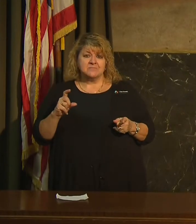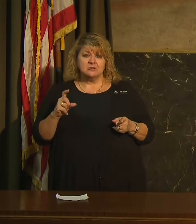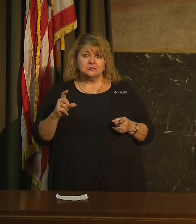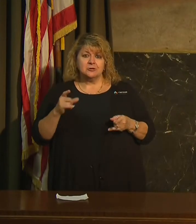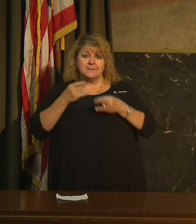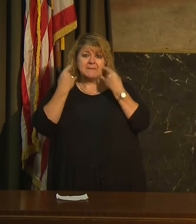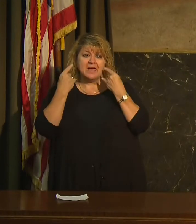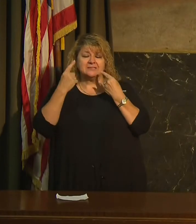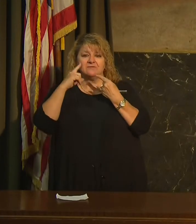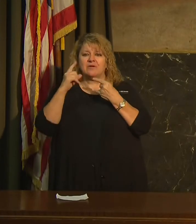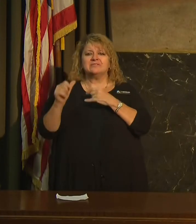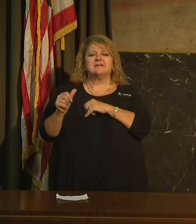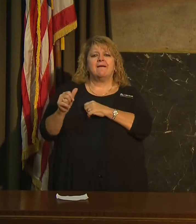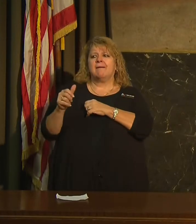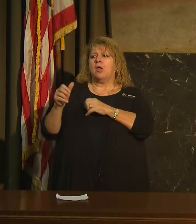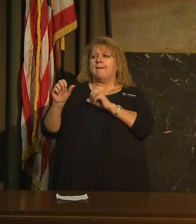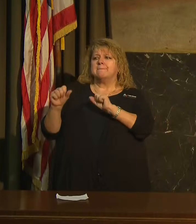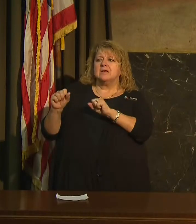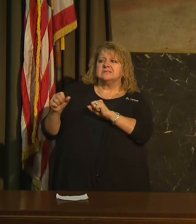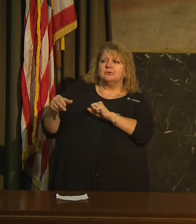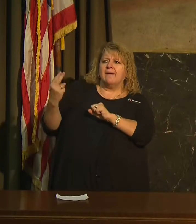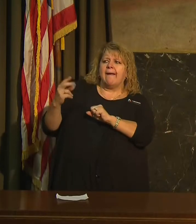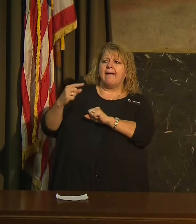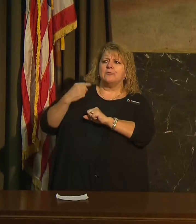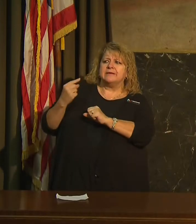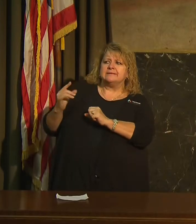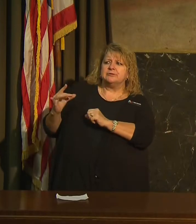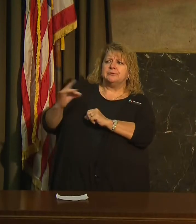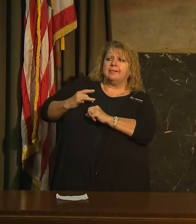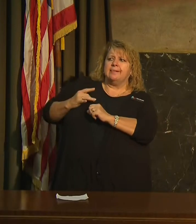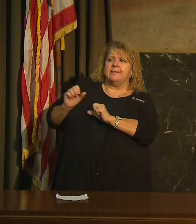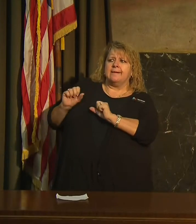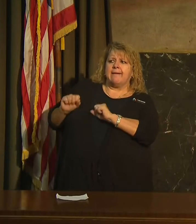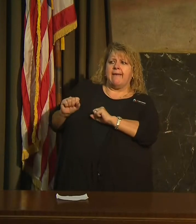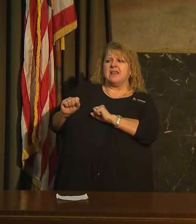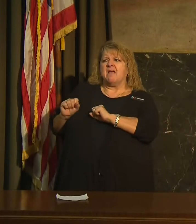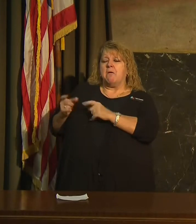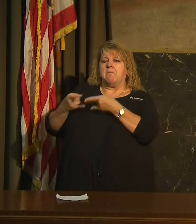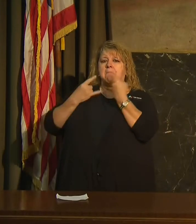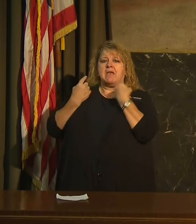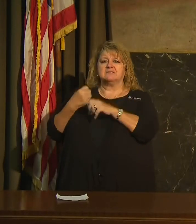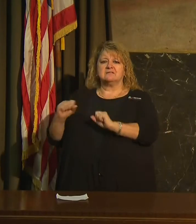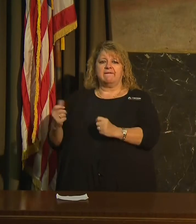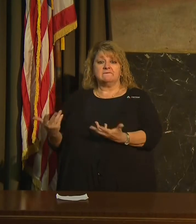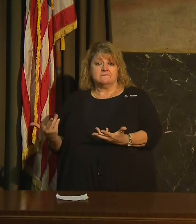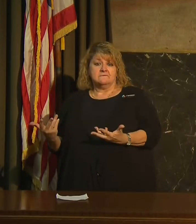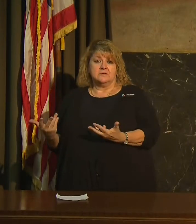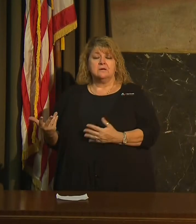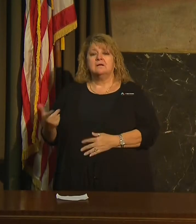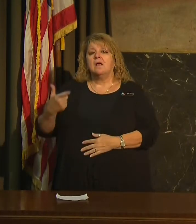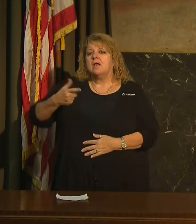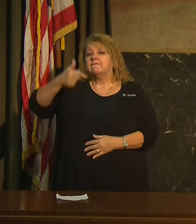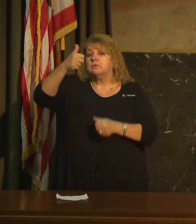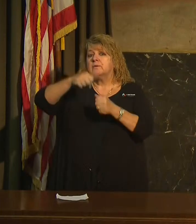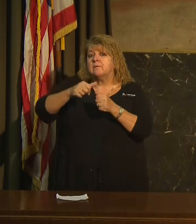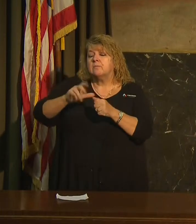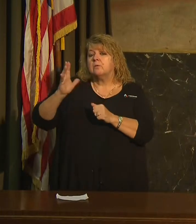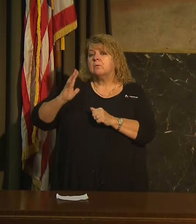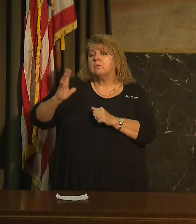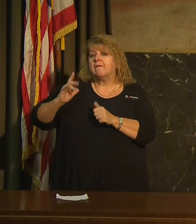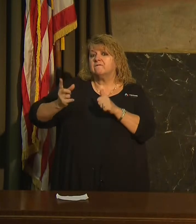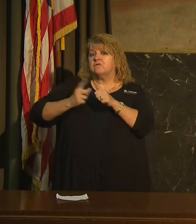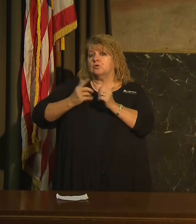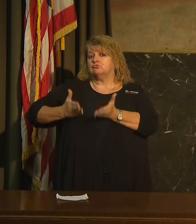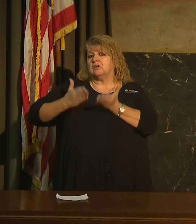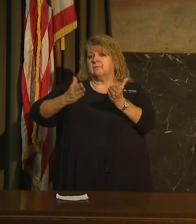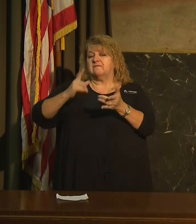risk settings and also to protect others. And you may remember that early on, when masks were first